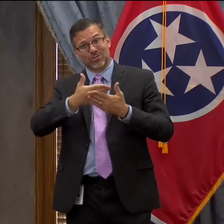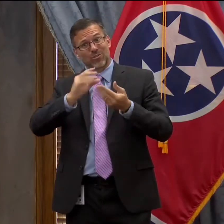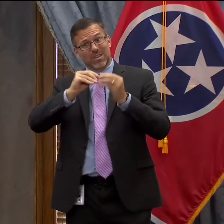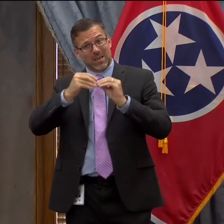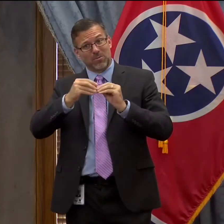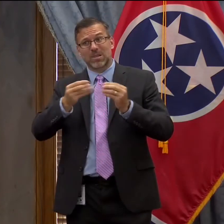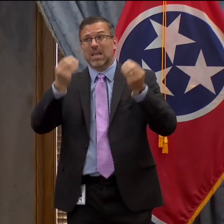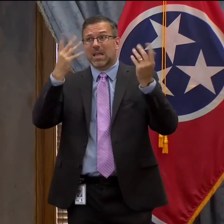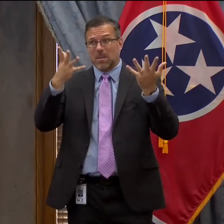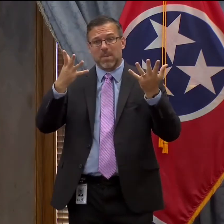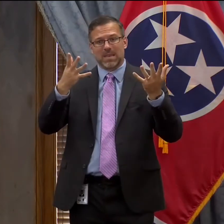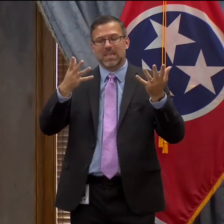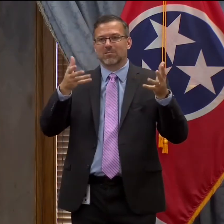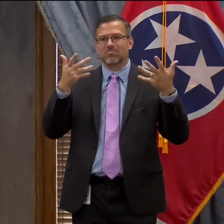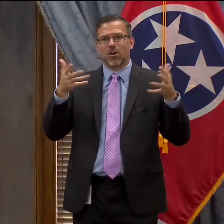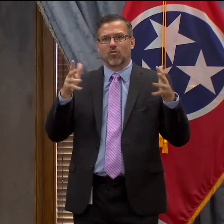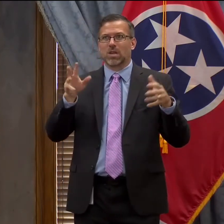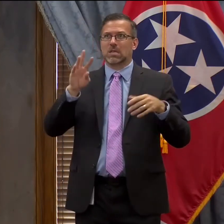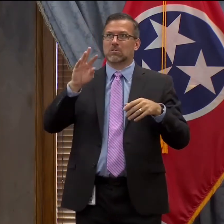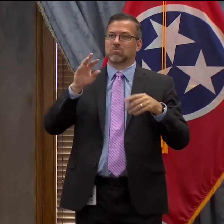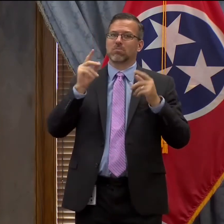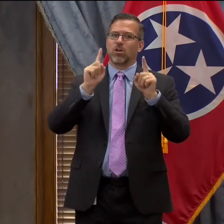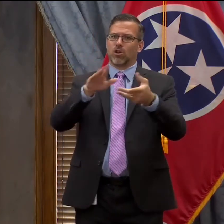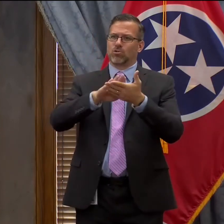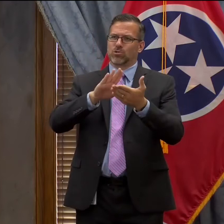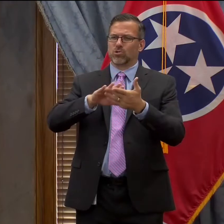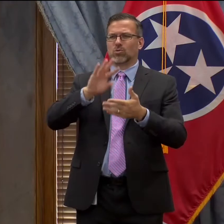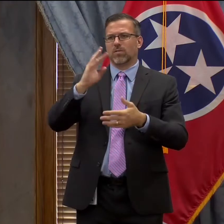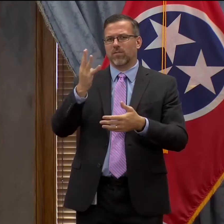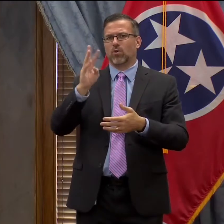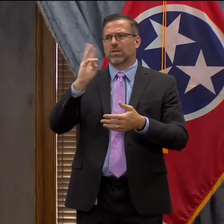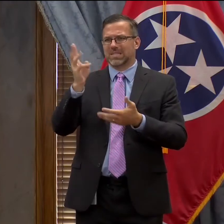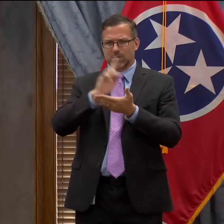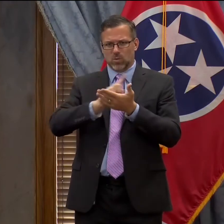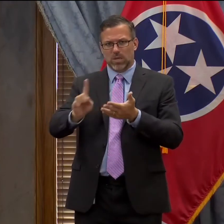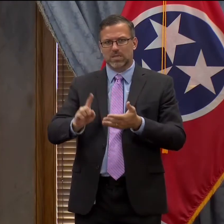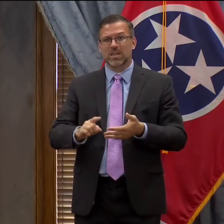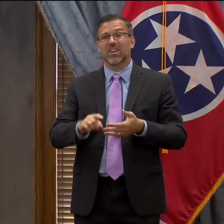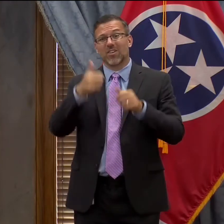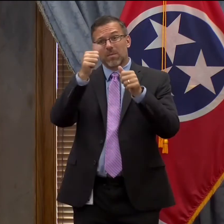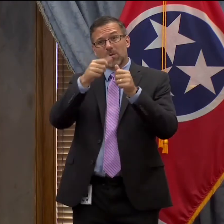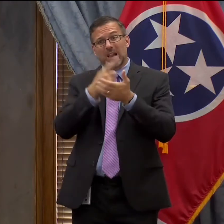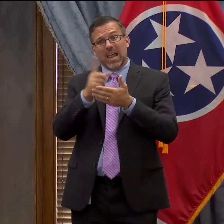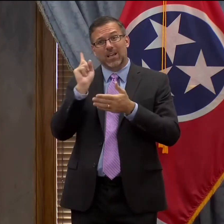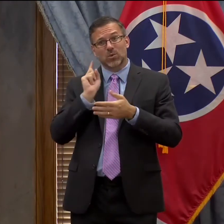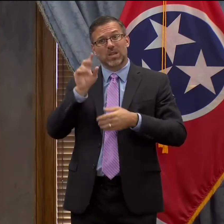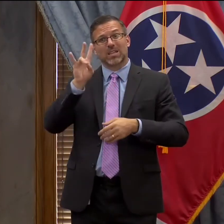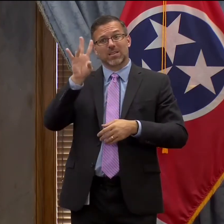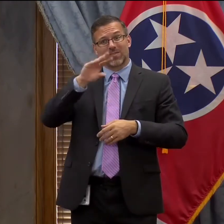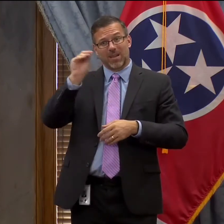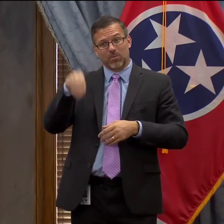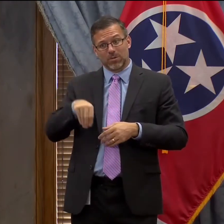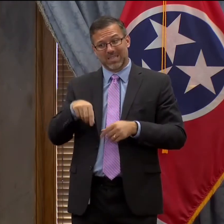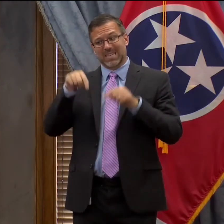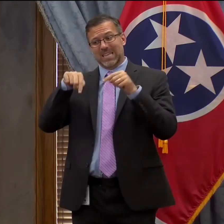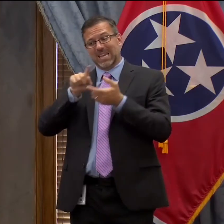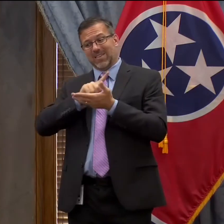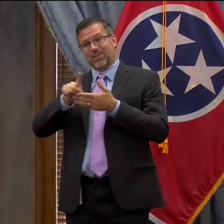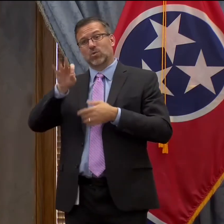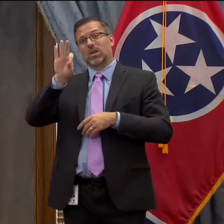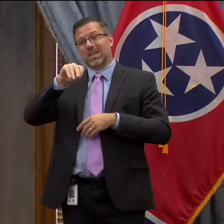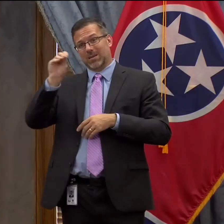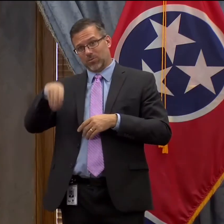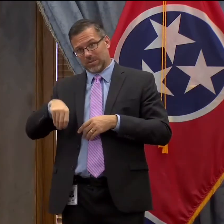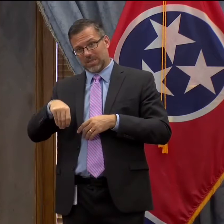districts, many of whom are in their 4th to 6th week of school. So again, when we look at last week when we were at 75%, this week we have 90% of